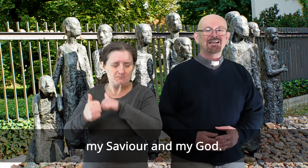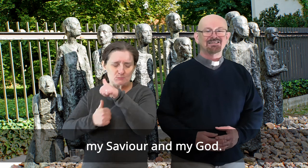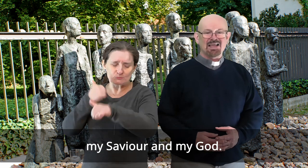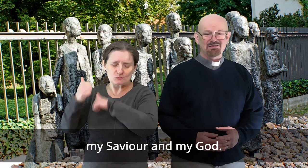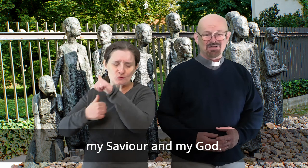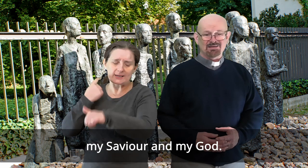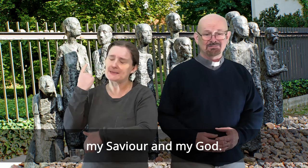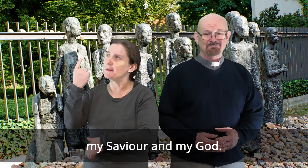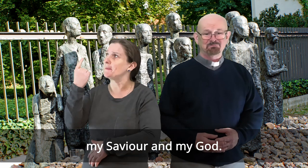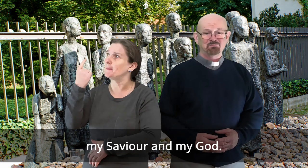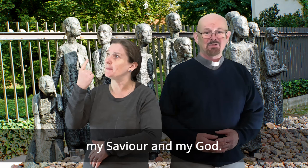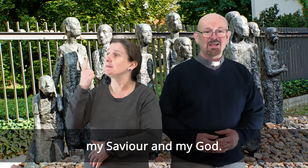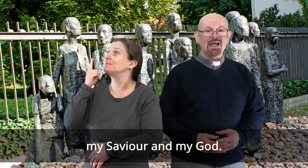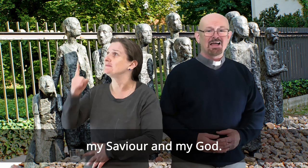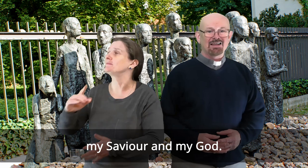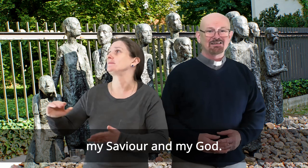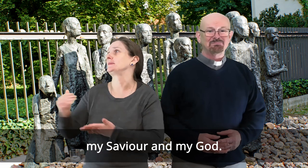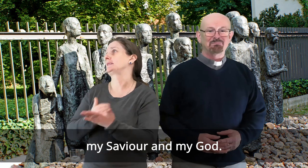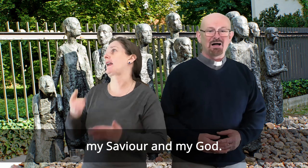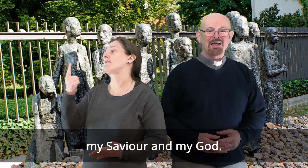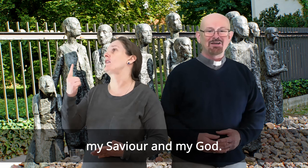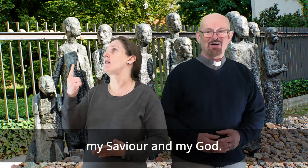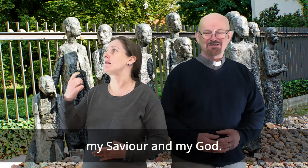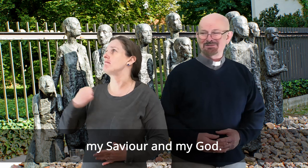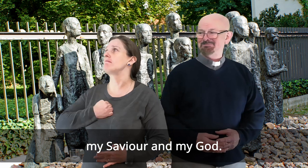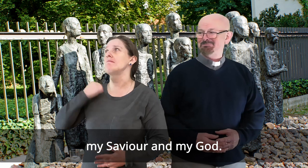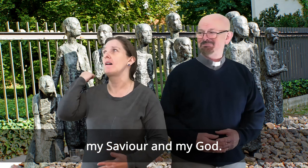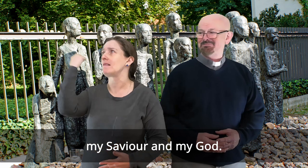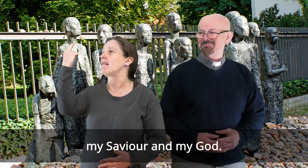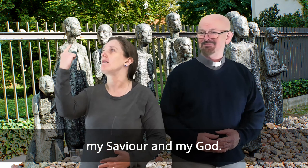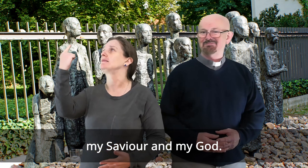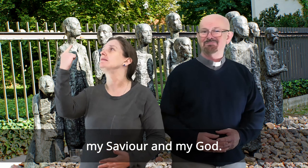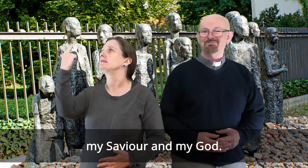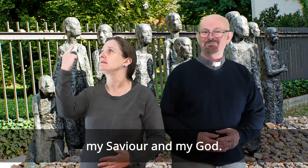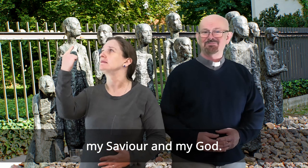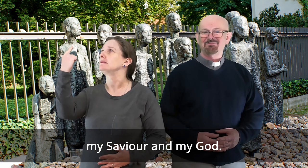my Saviour and my God.